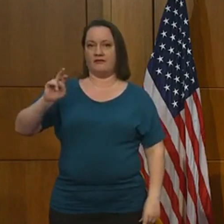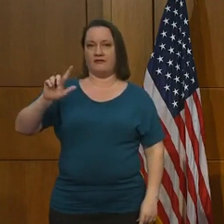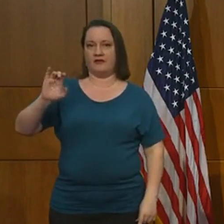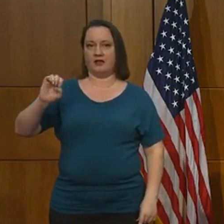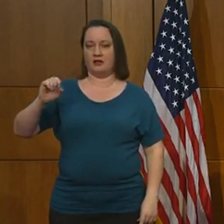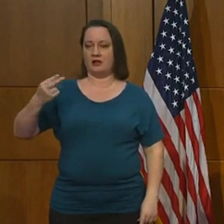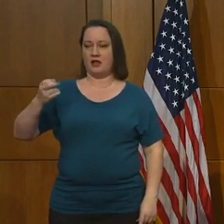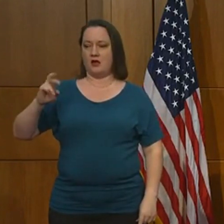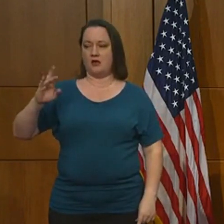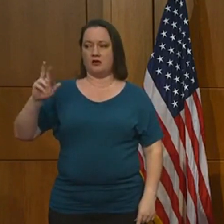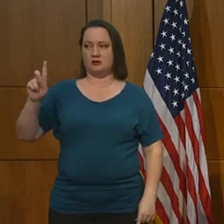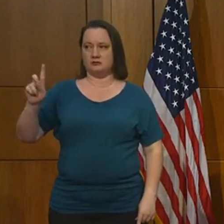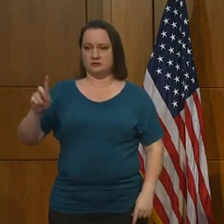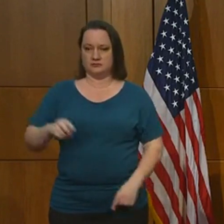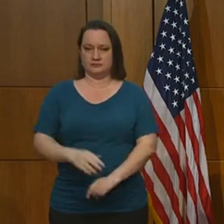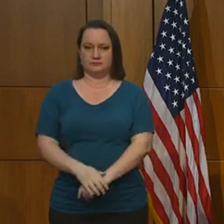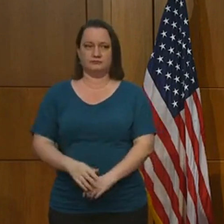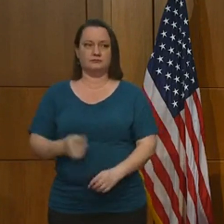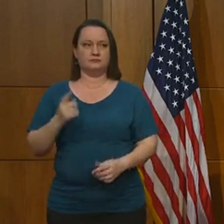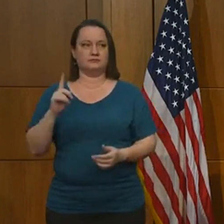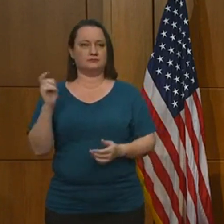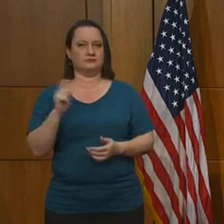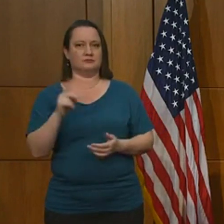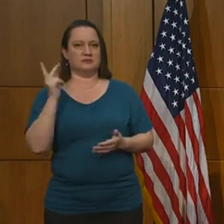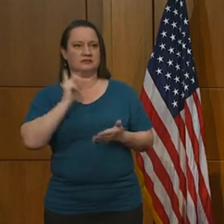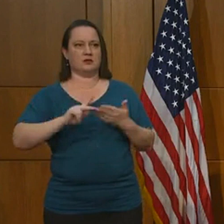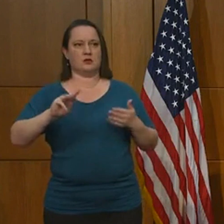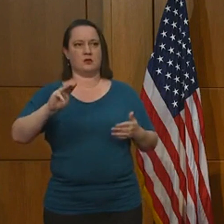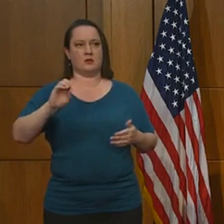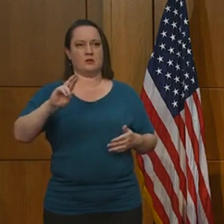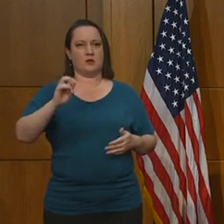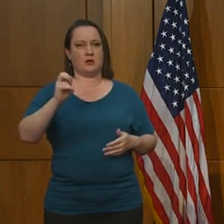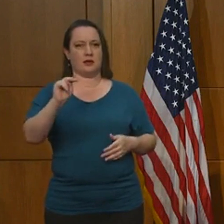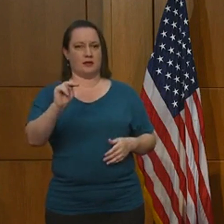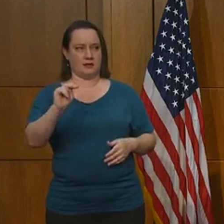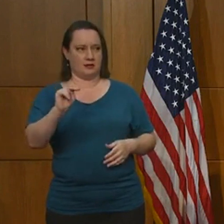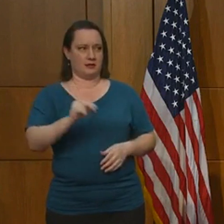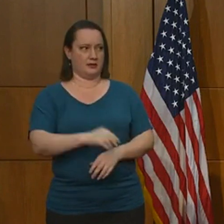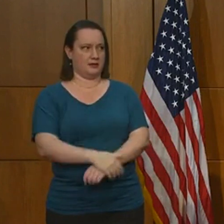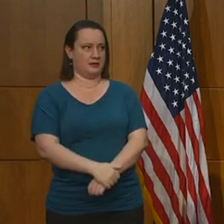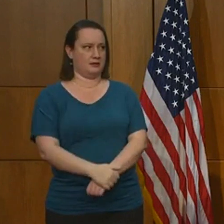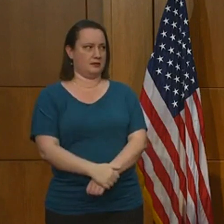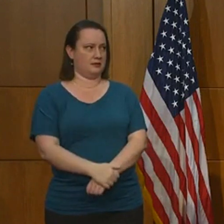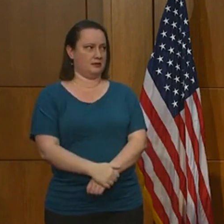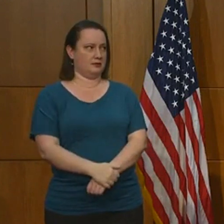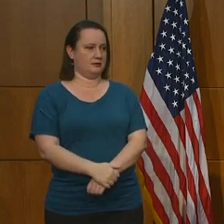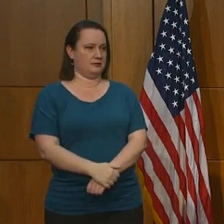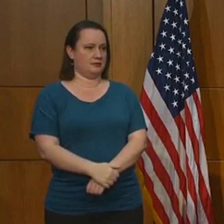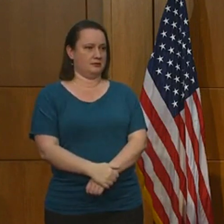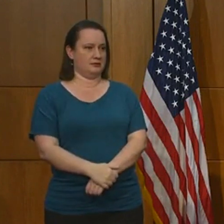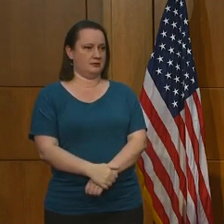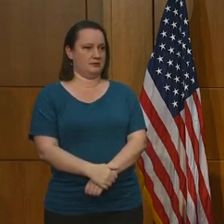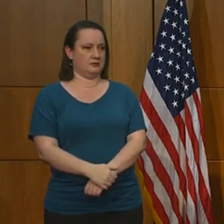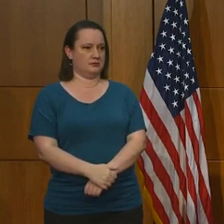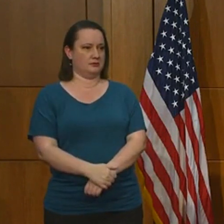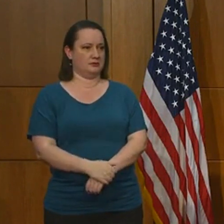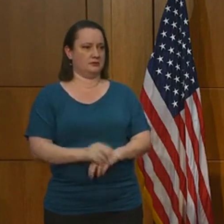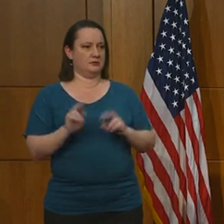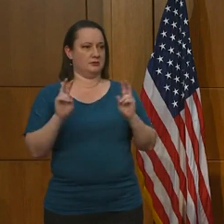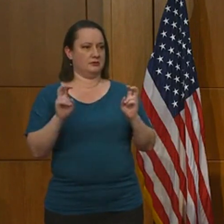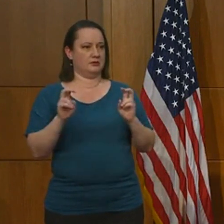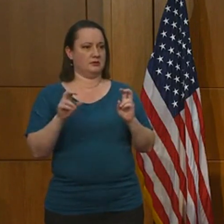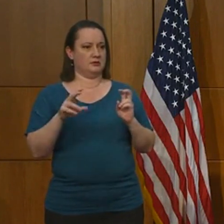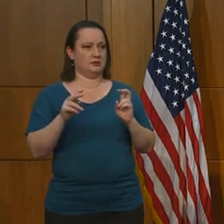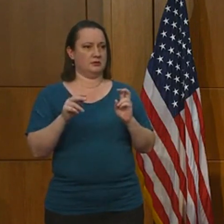Thank you. This question is for Secretary Moran. In a release about staying safe this Memorial Day, you're quoted as saying that triple-digit speeds